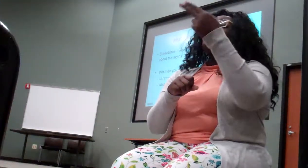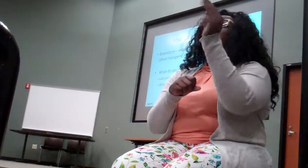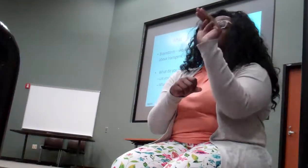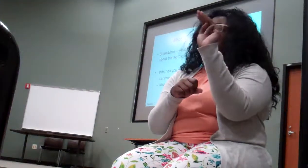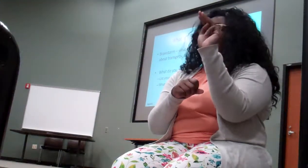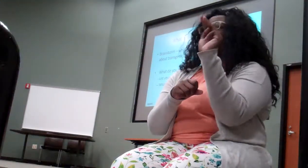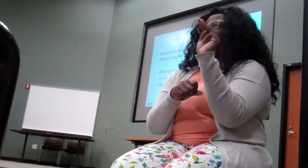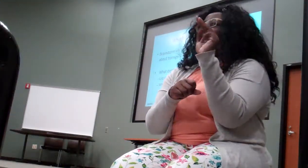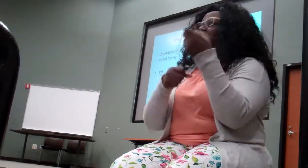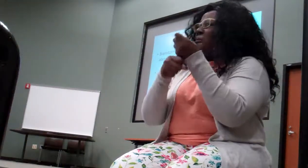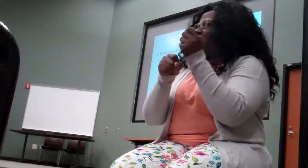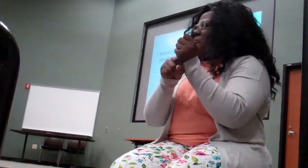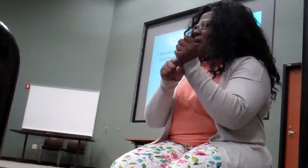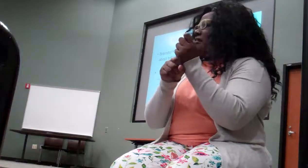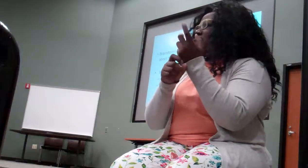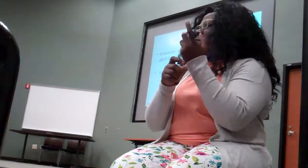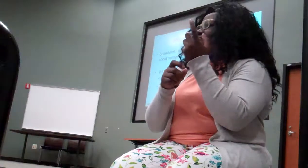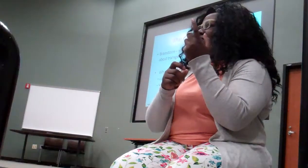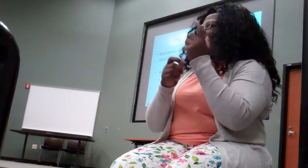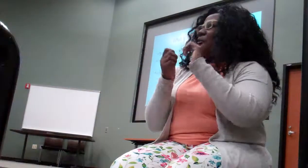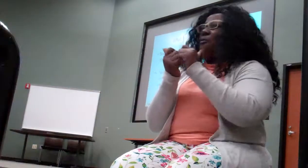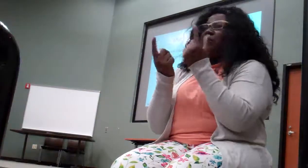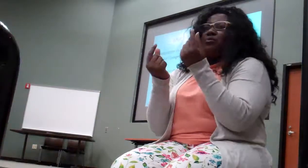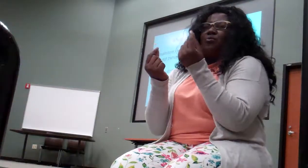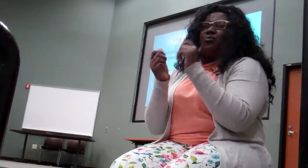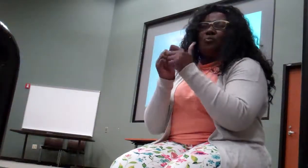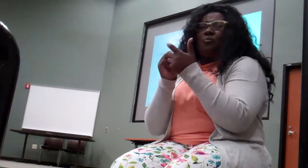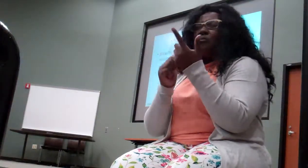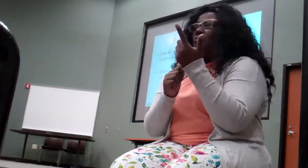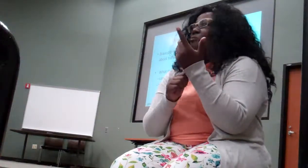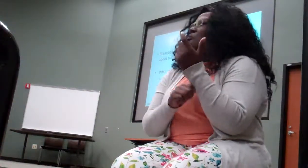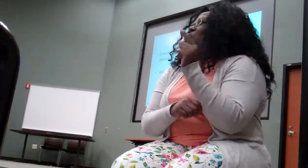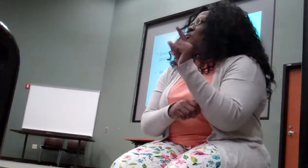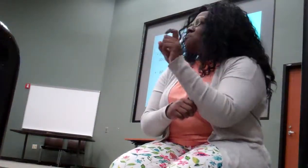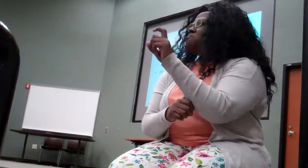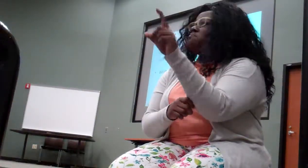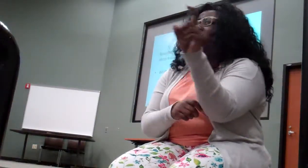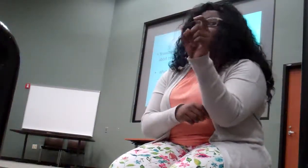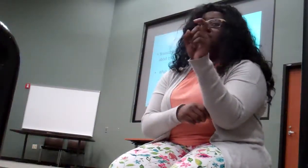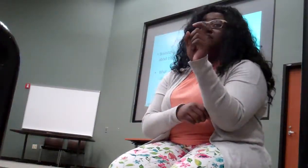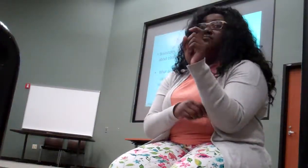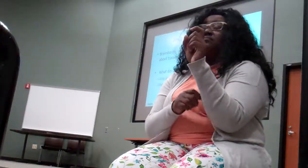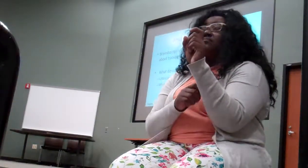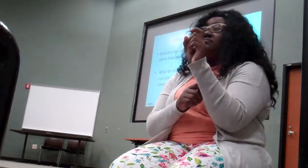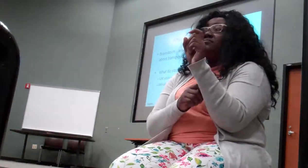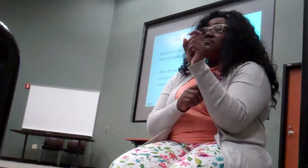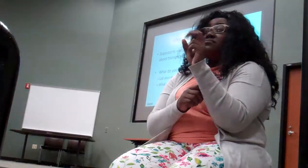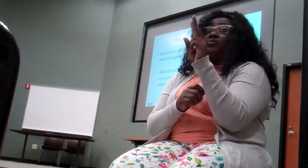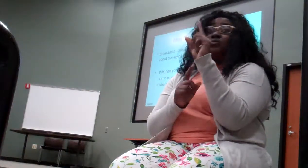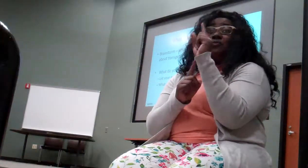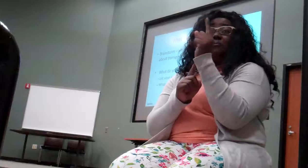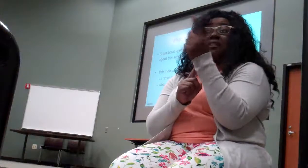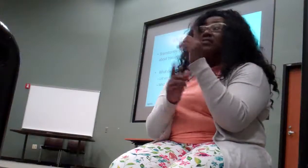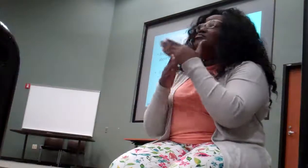these things if we wanted to? So I'll give you guys 2 minutes to share some of your thoughts there.